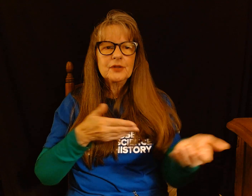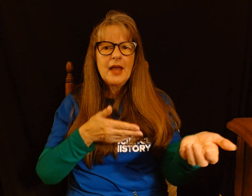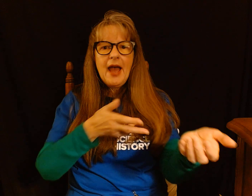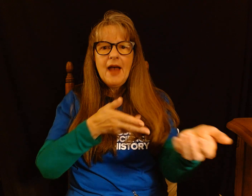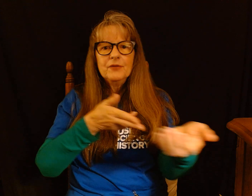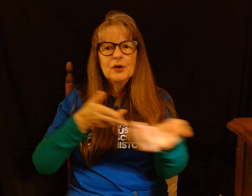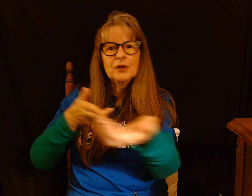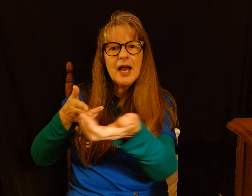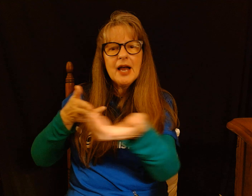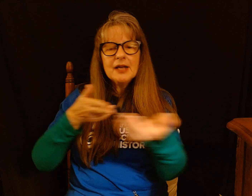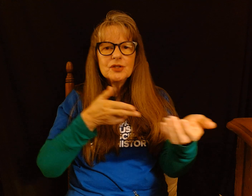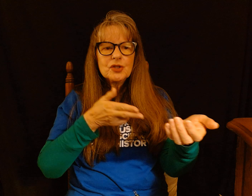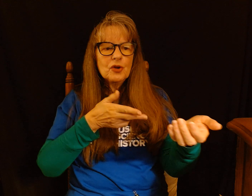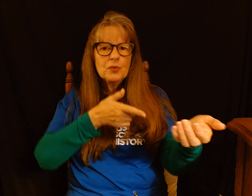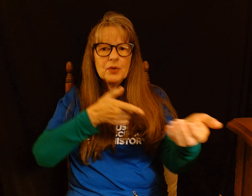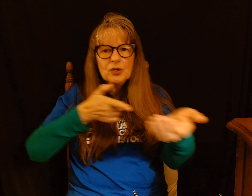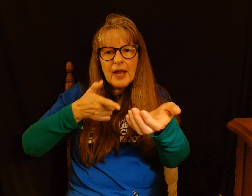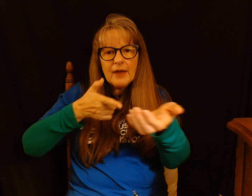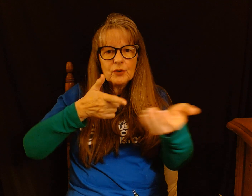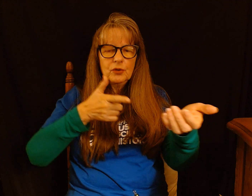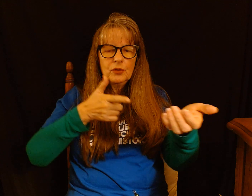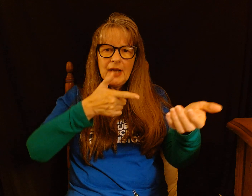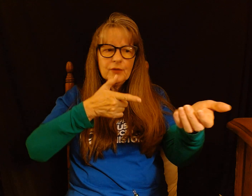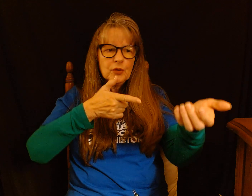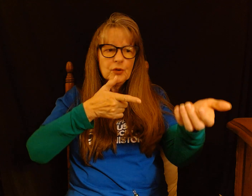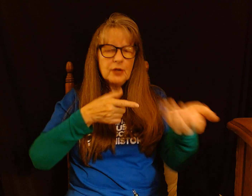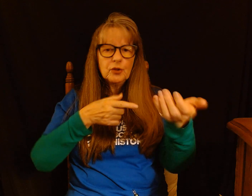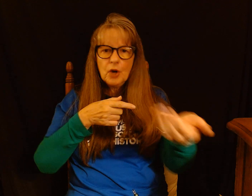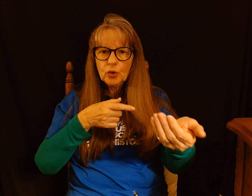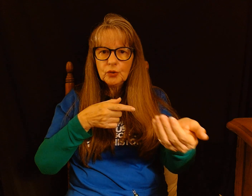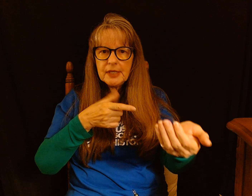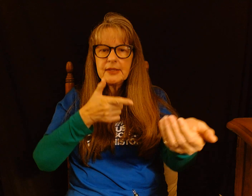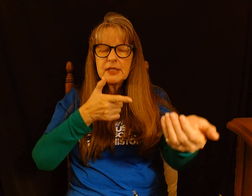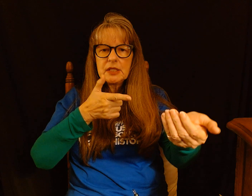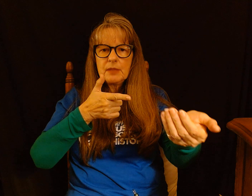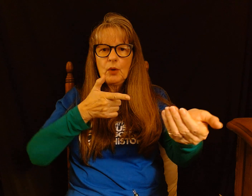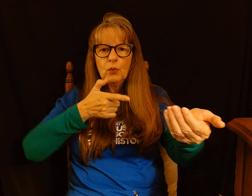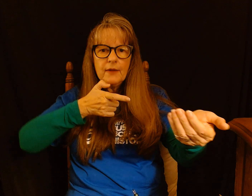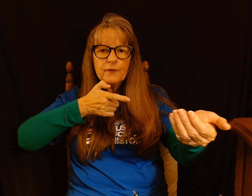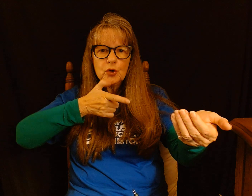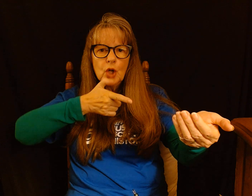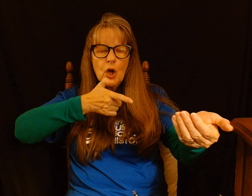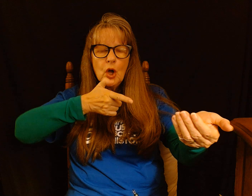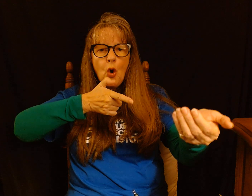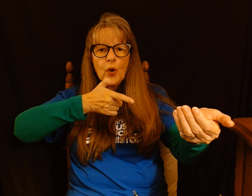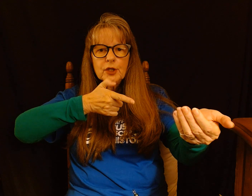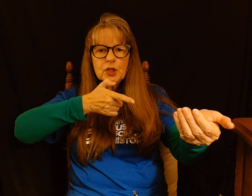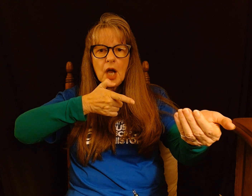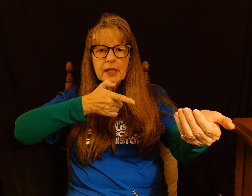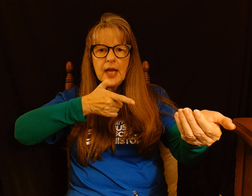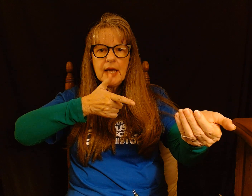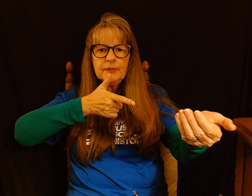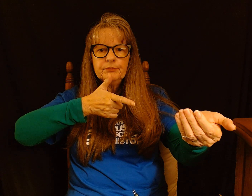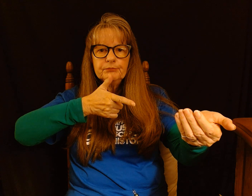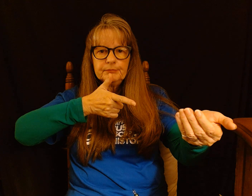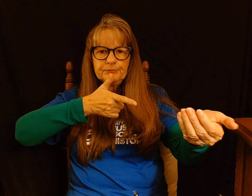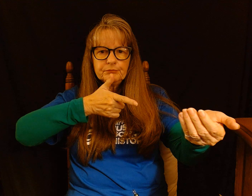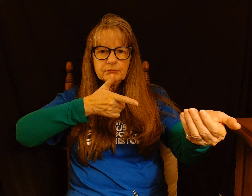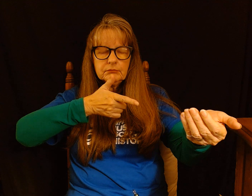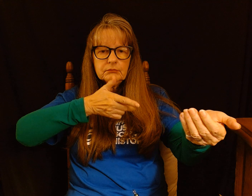have their guns. You could have your gun. You're holding it. This is a big rifle or a shotgun,